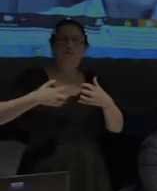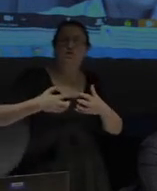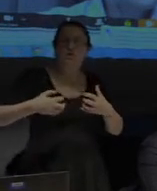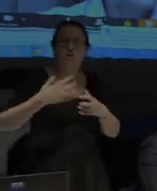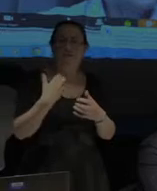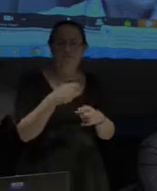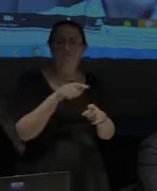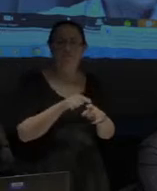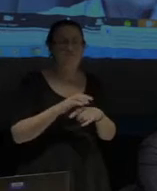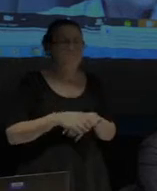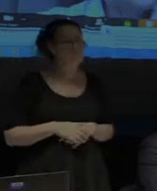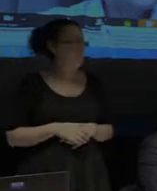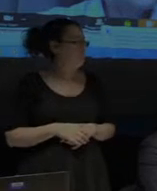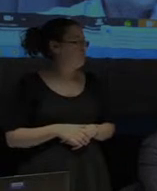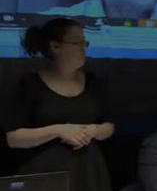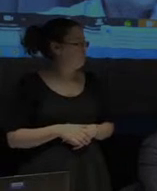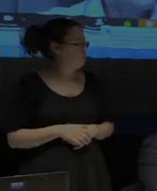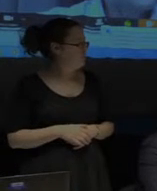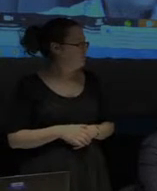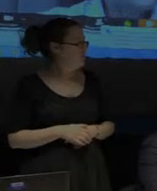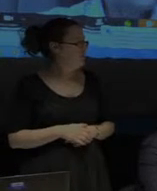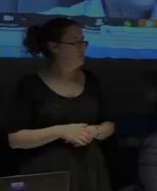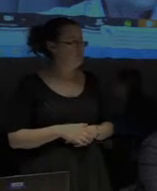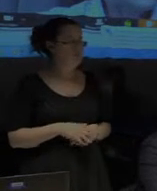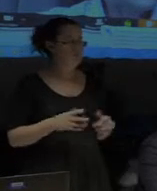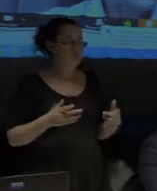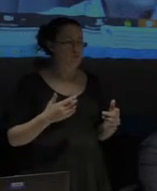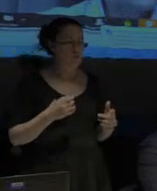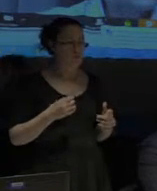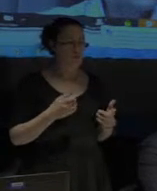there's ability, why would you want to exclude and